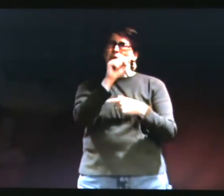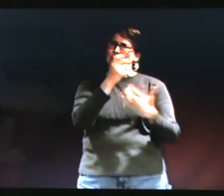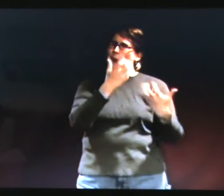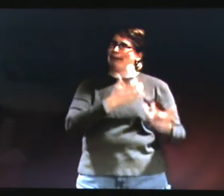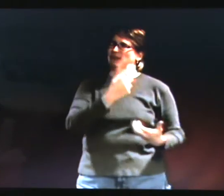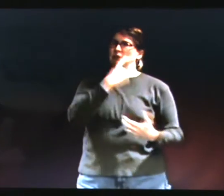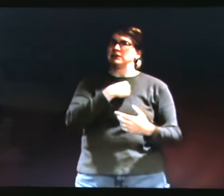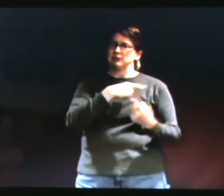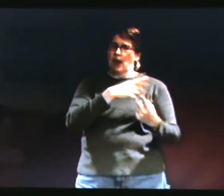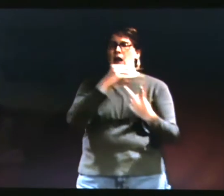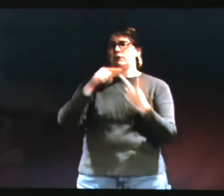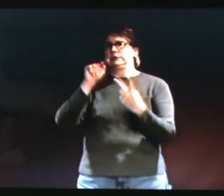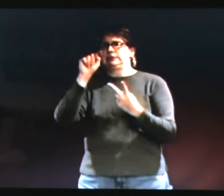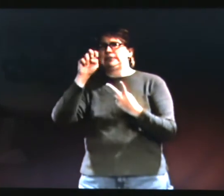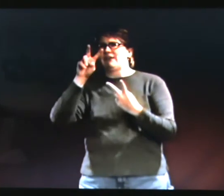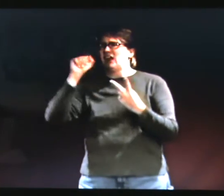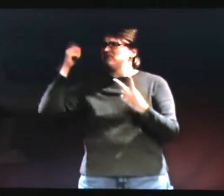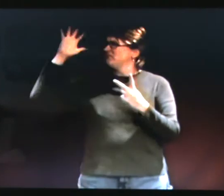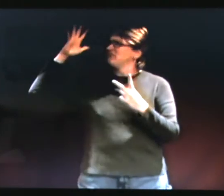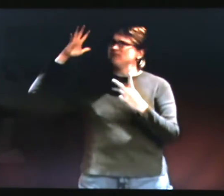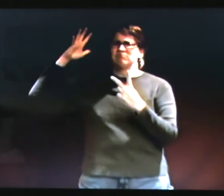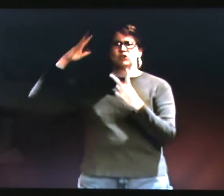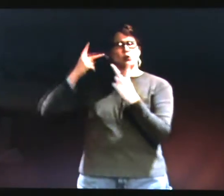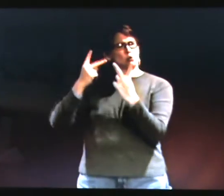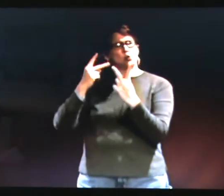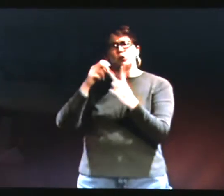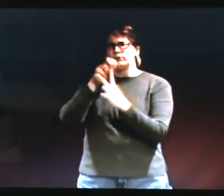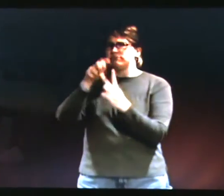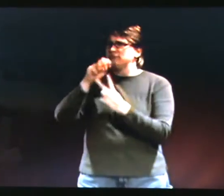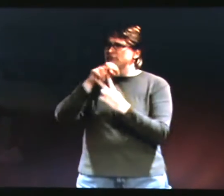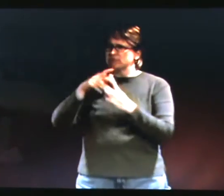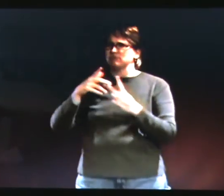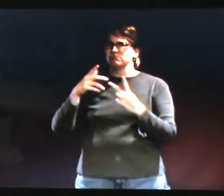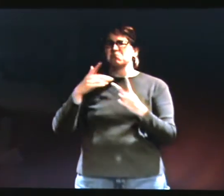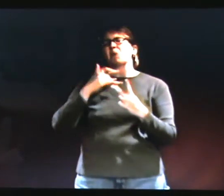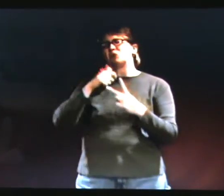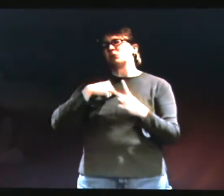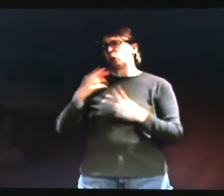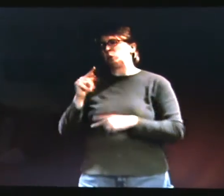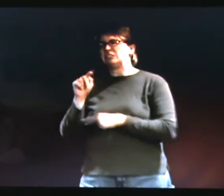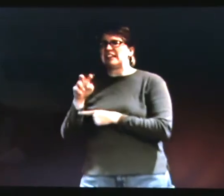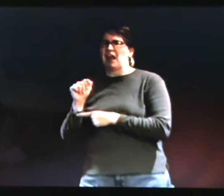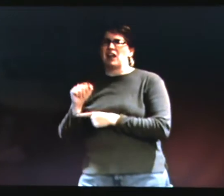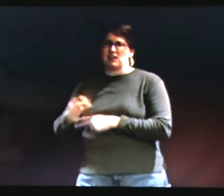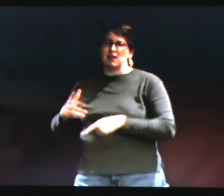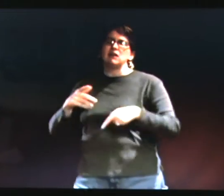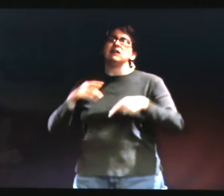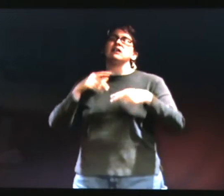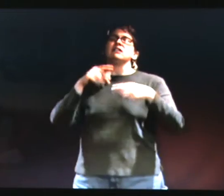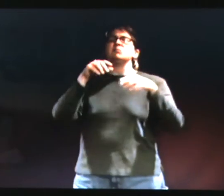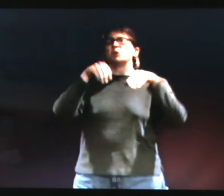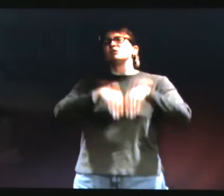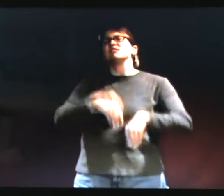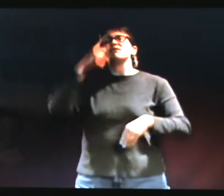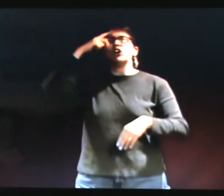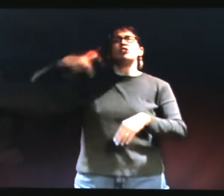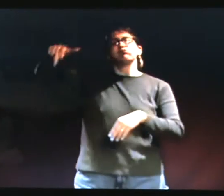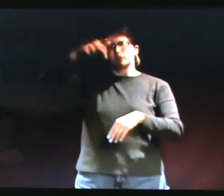And shoes, hiking shoes, they're heavy, or they have Tevas. You can bring either one. Most of the time I use the Tevas.